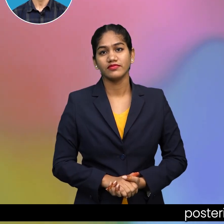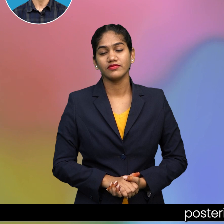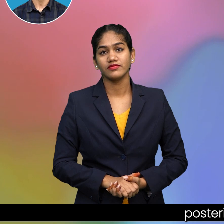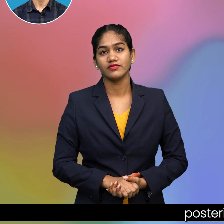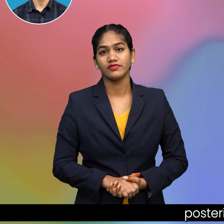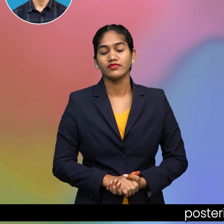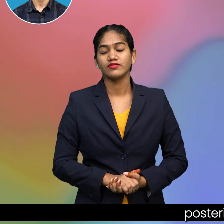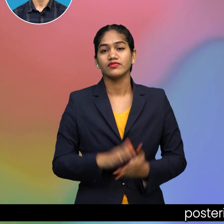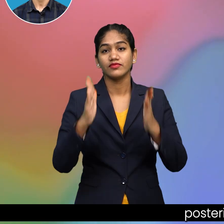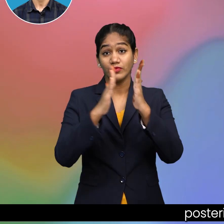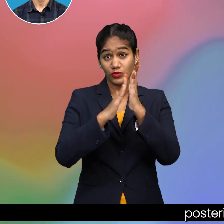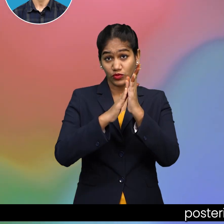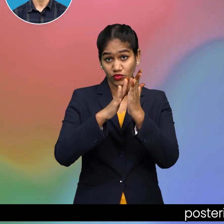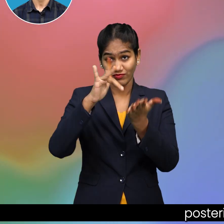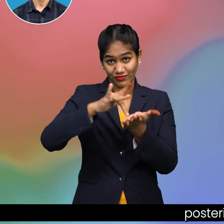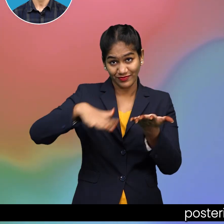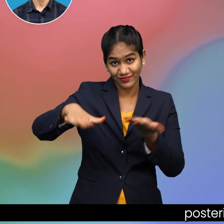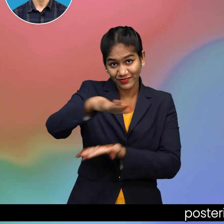posterior surface of